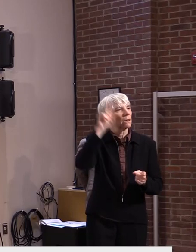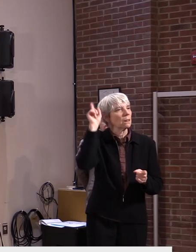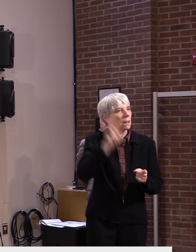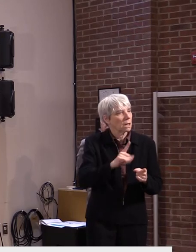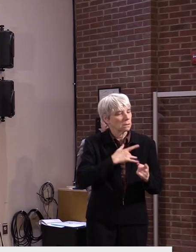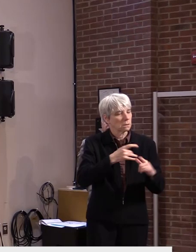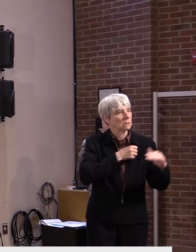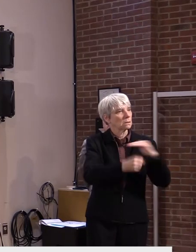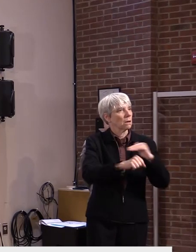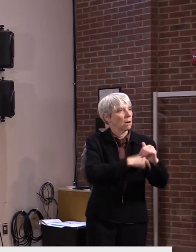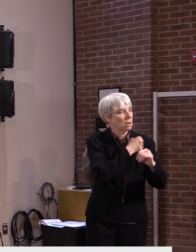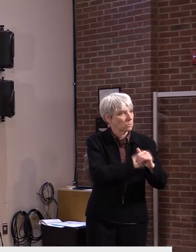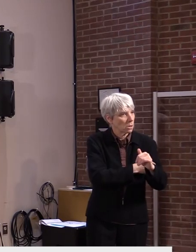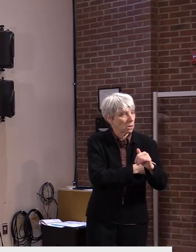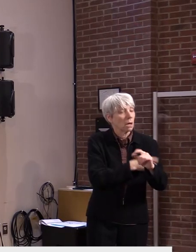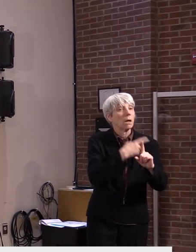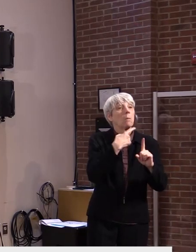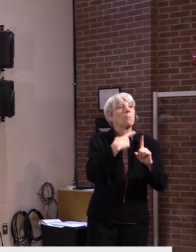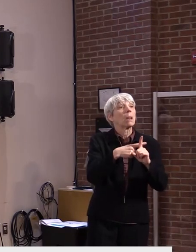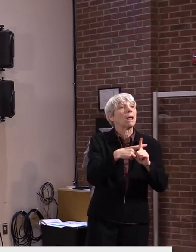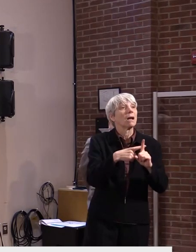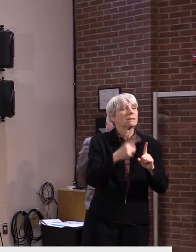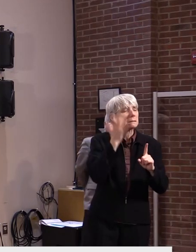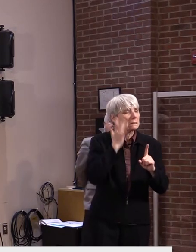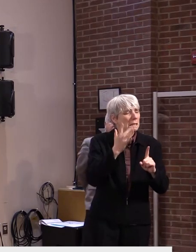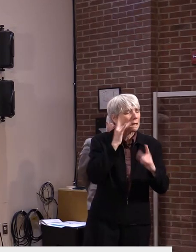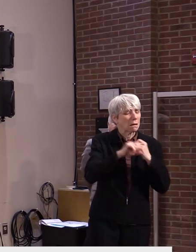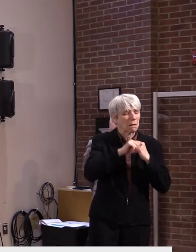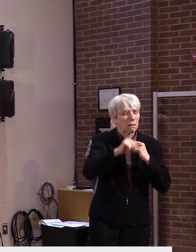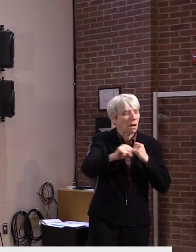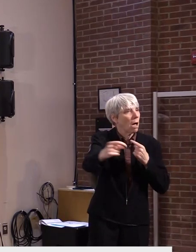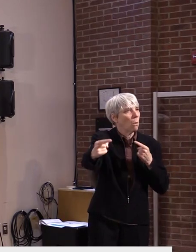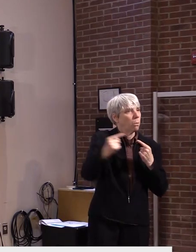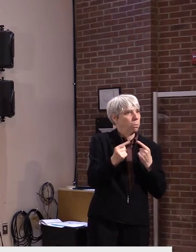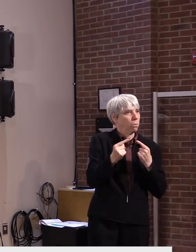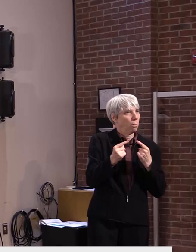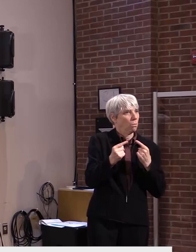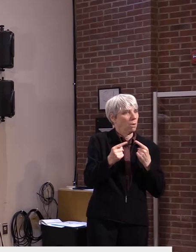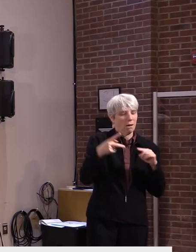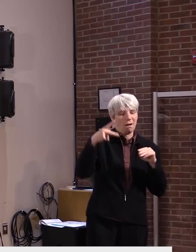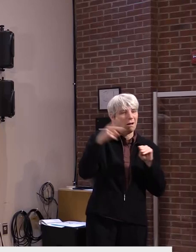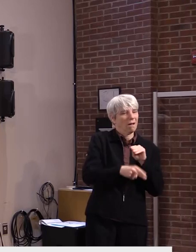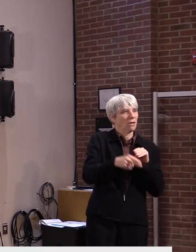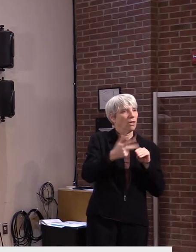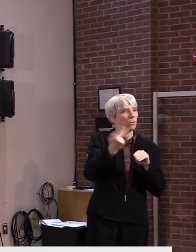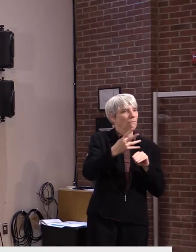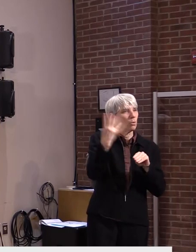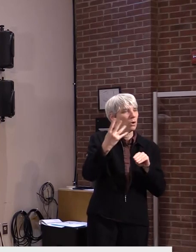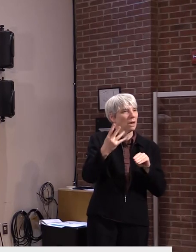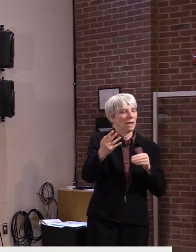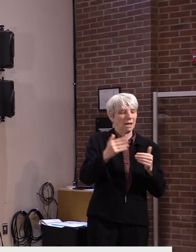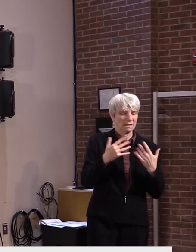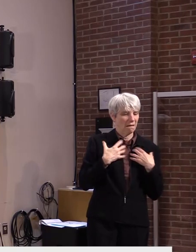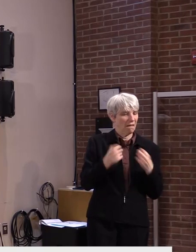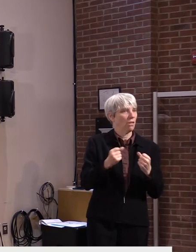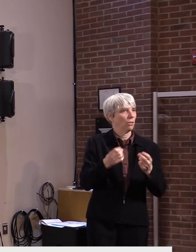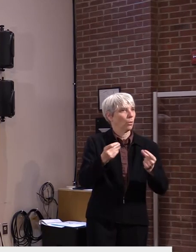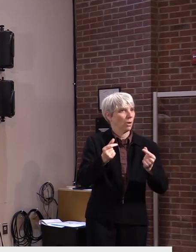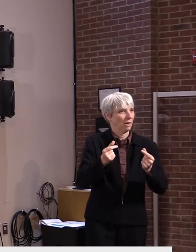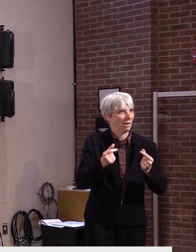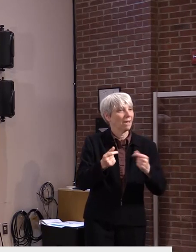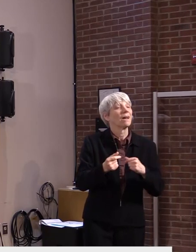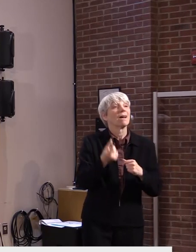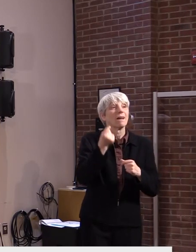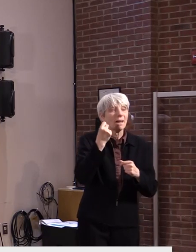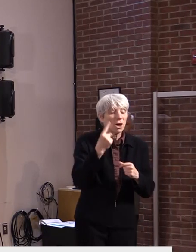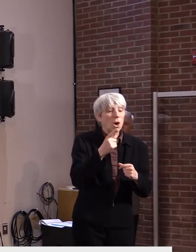reduce how long symptoms last by 3 to 4 days. This is not meant for people who are already